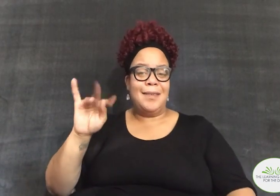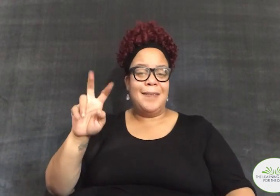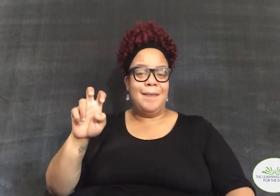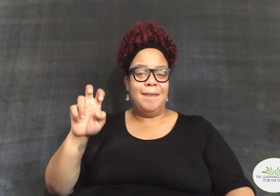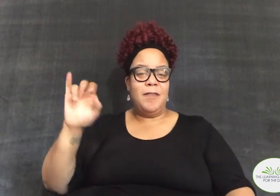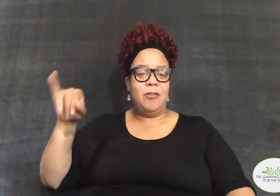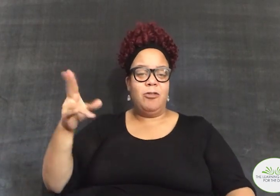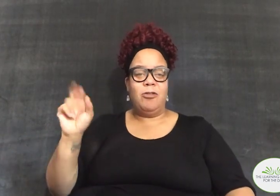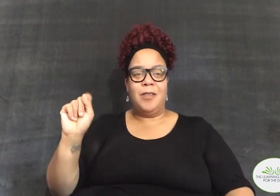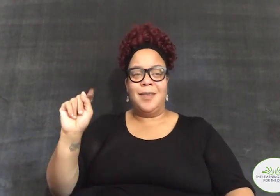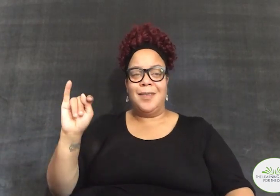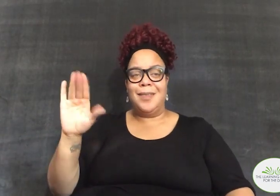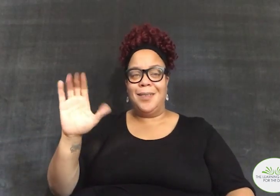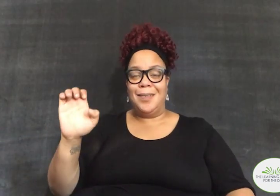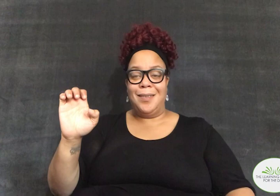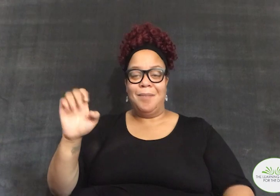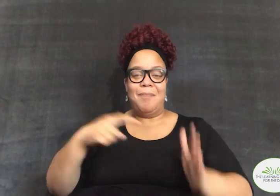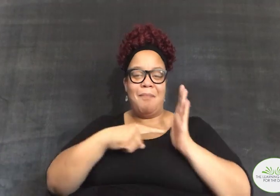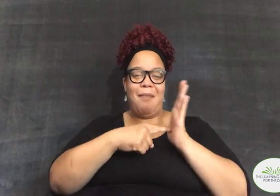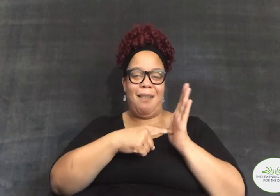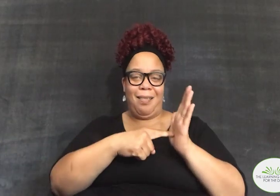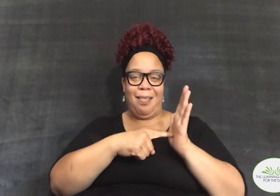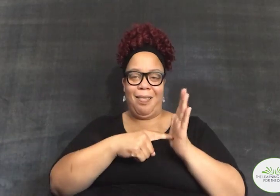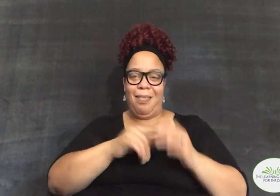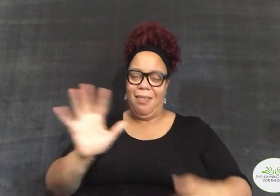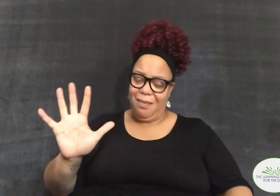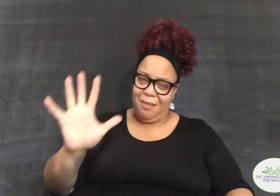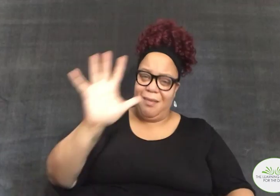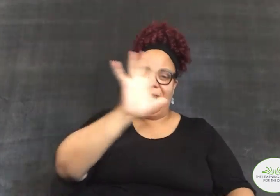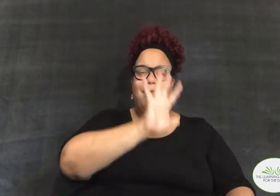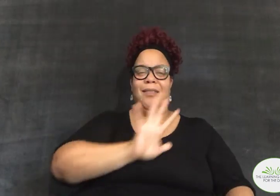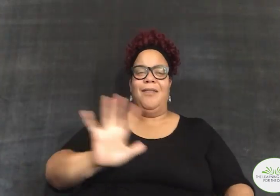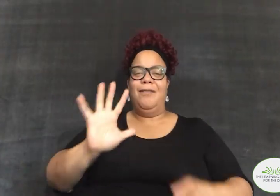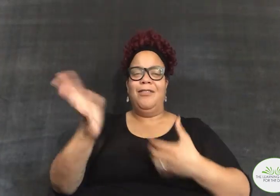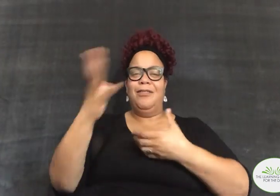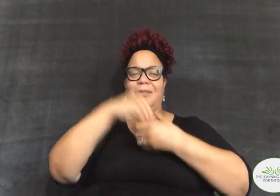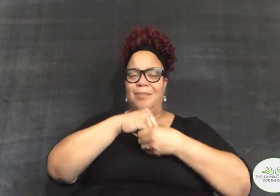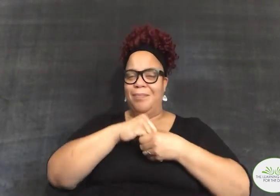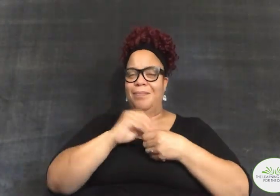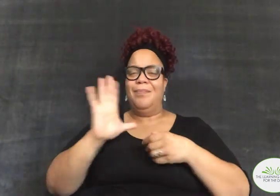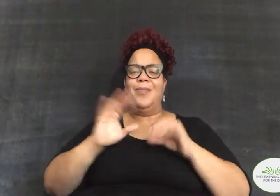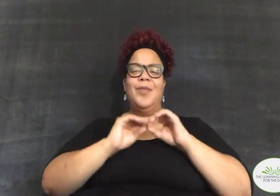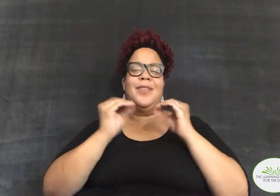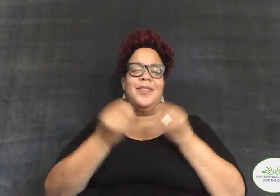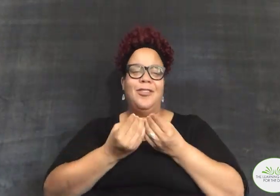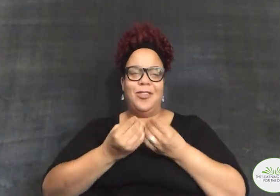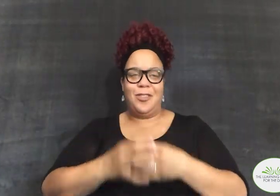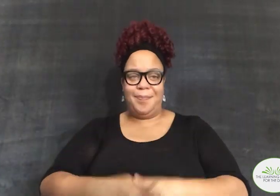B. HR policies will be amended to include a restorative justice